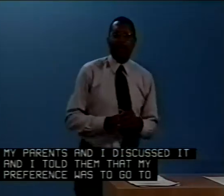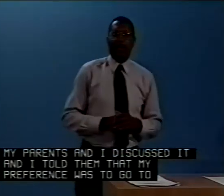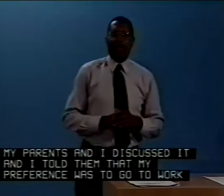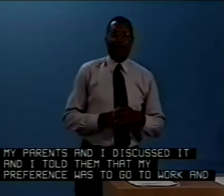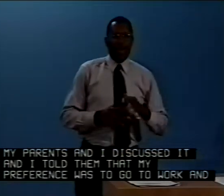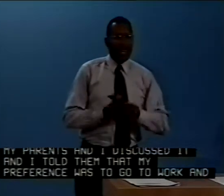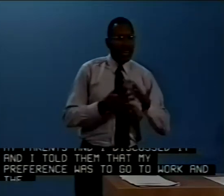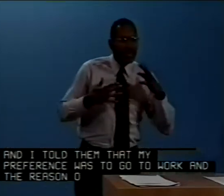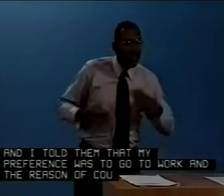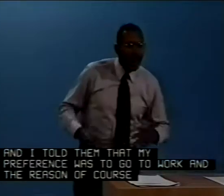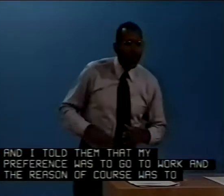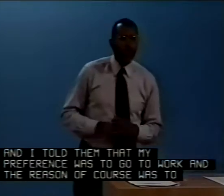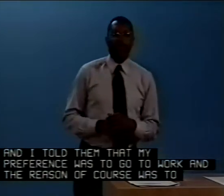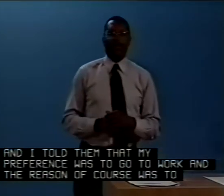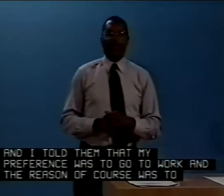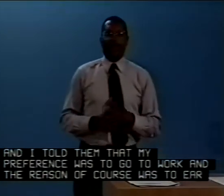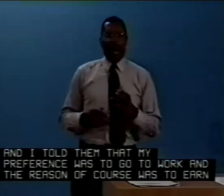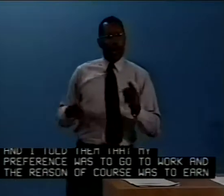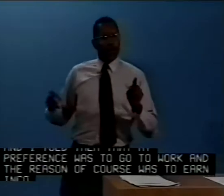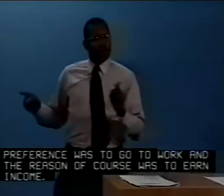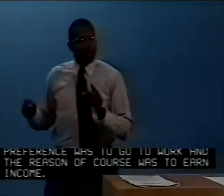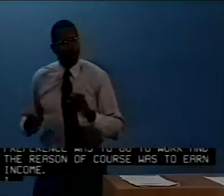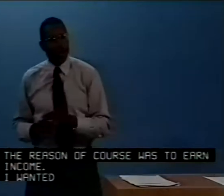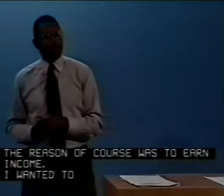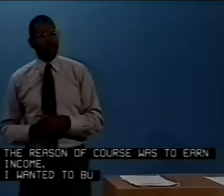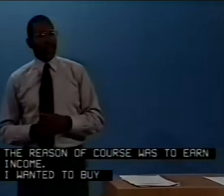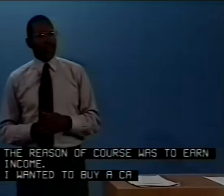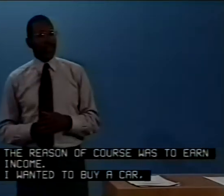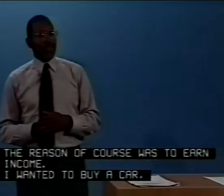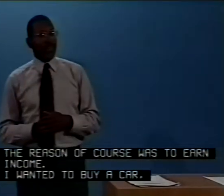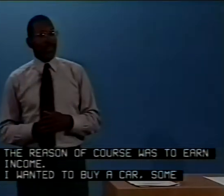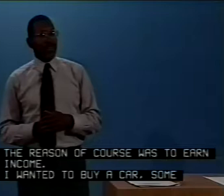to buy a car, some nice clothes. I wanted a party.